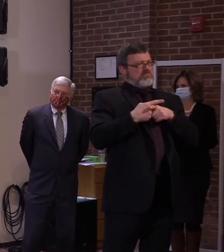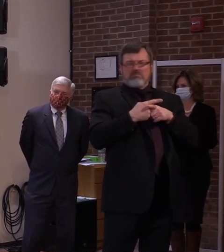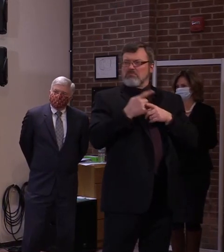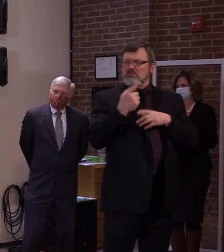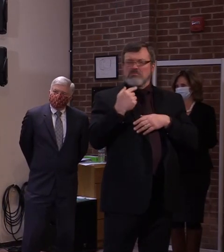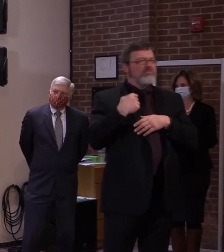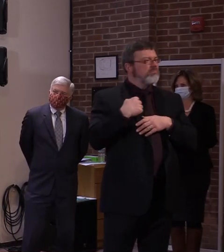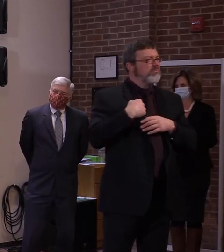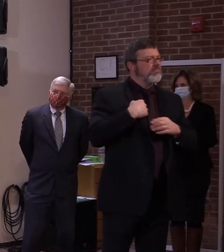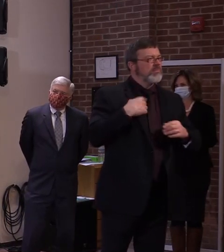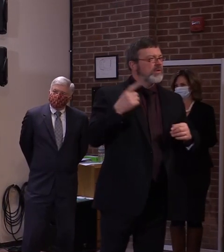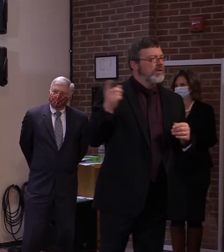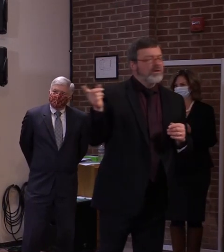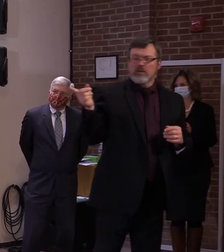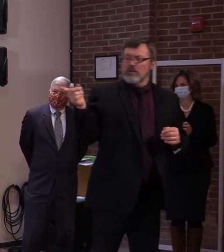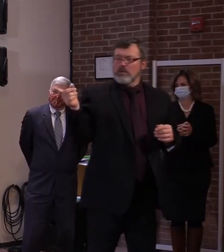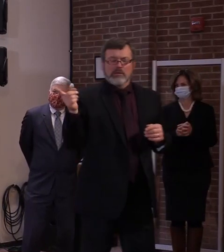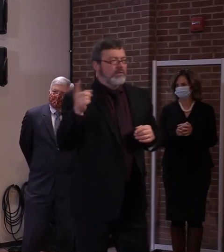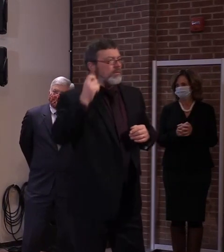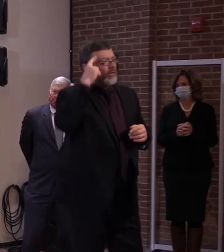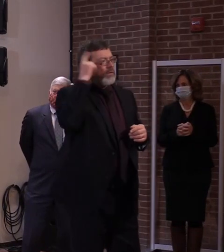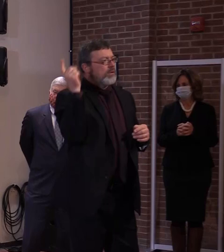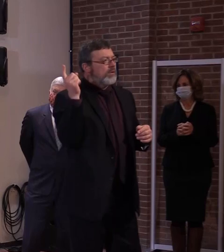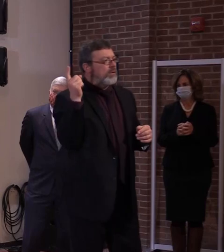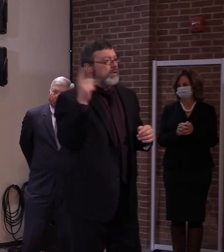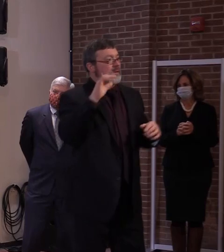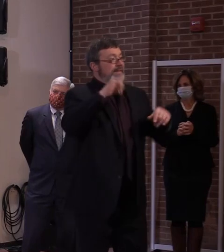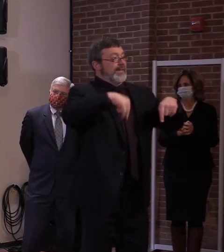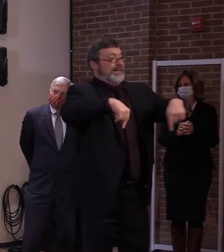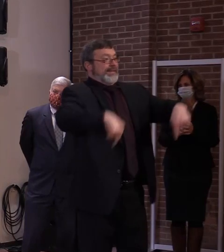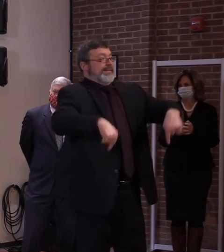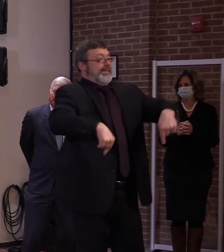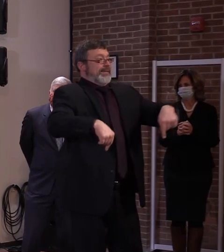5% of Vermonters, of adults,